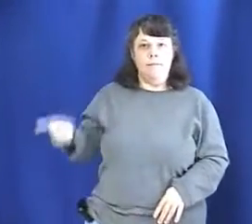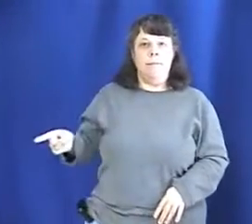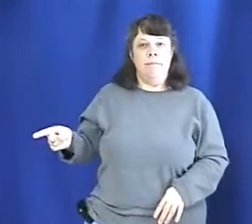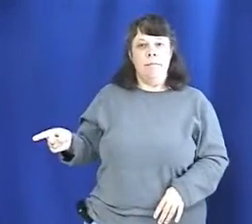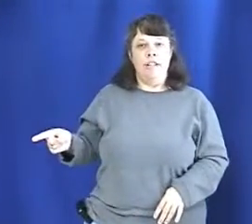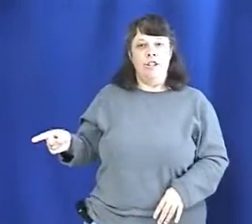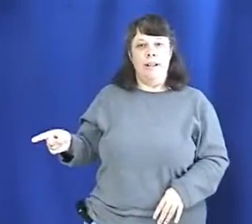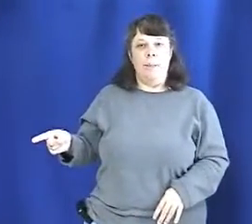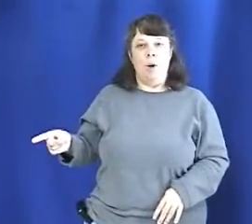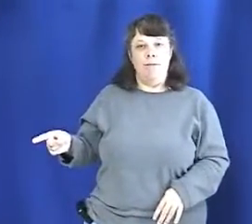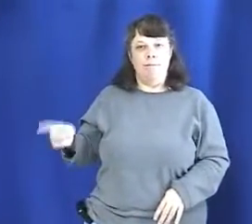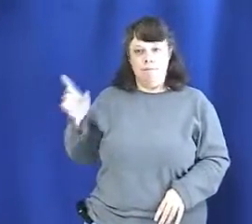He, she, it, him, her.